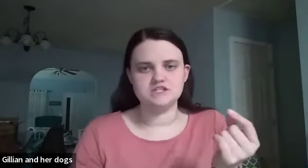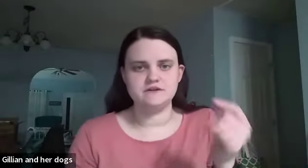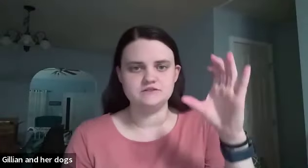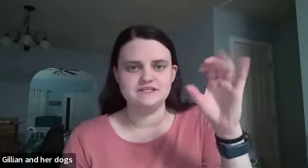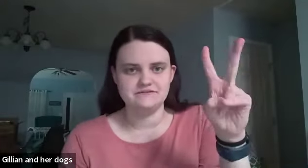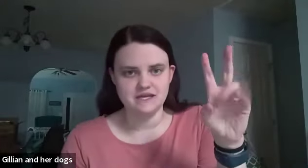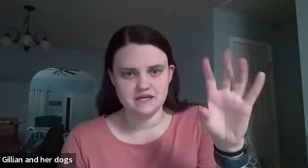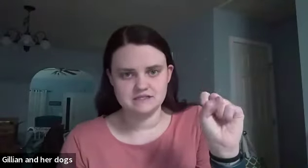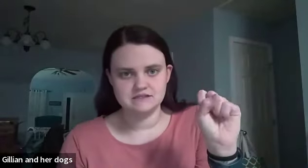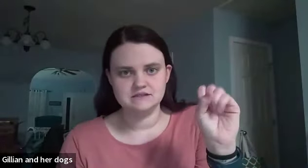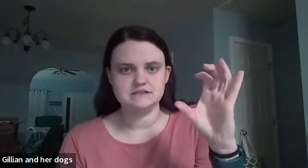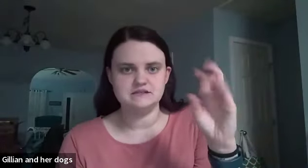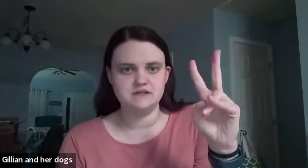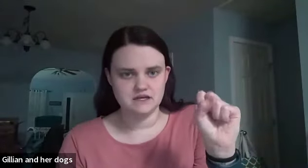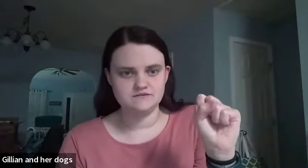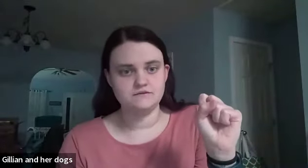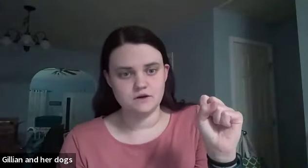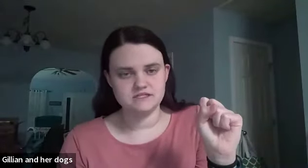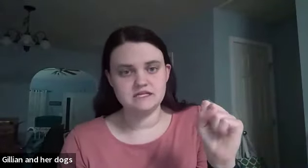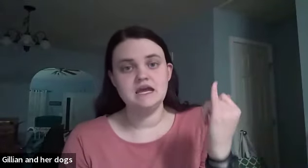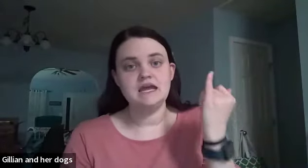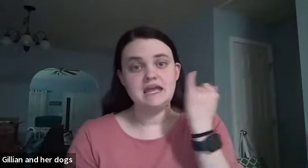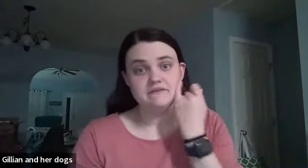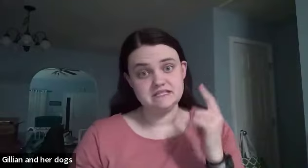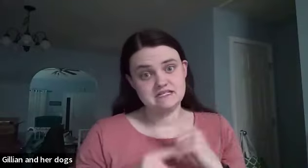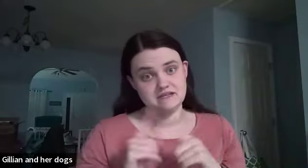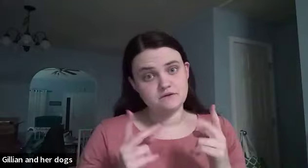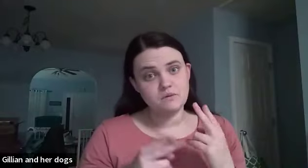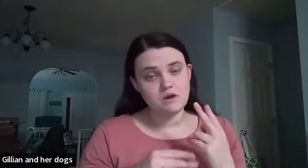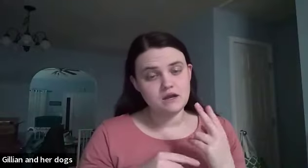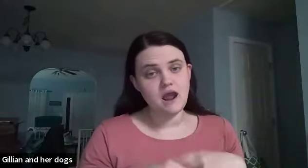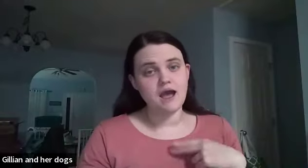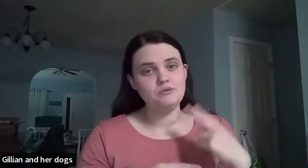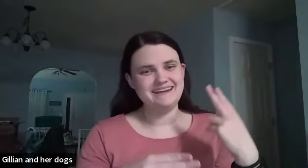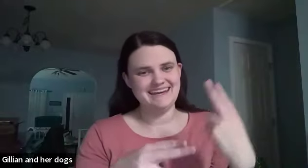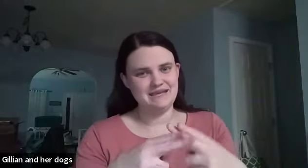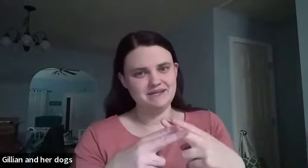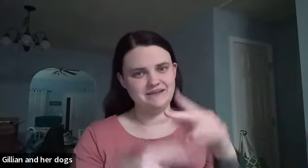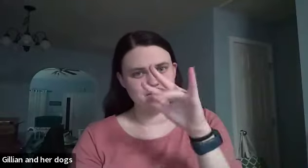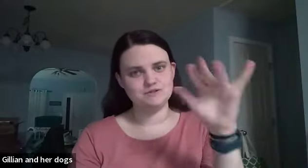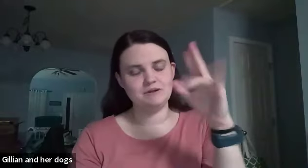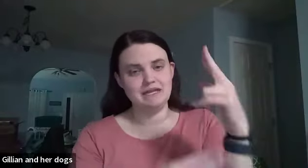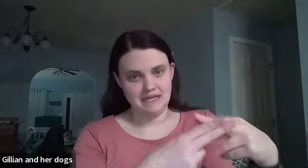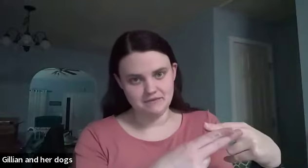just fingerspell CVS, CVS for pharmacy. If it's a different one, I would name it like fingerspell name